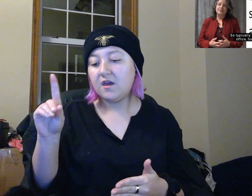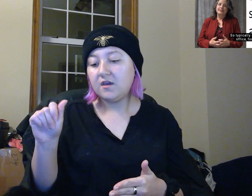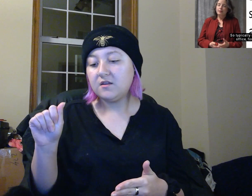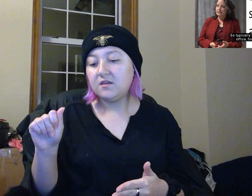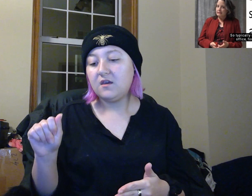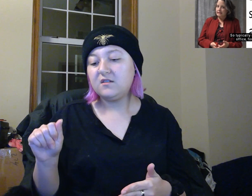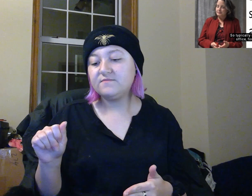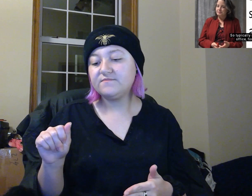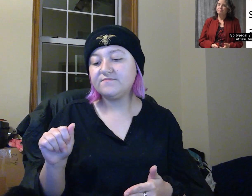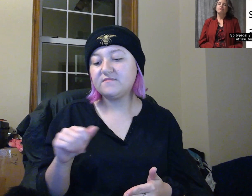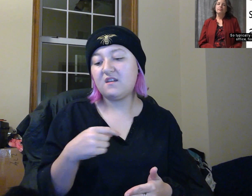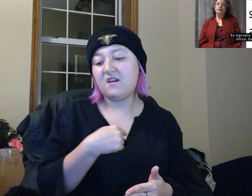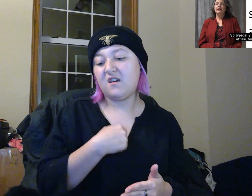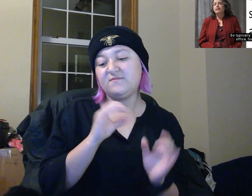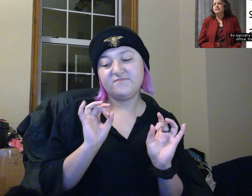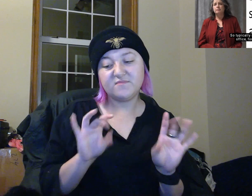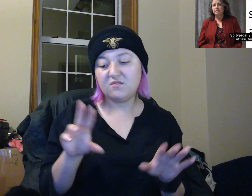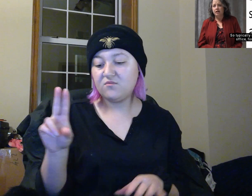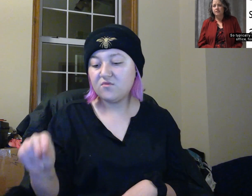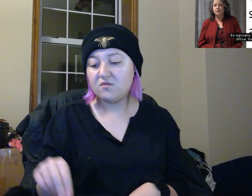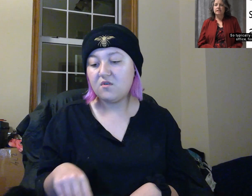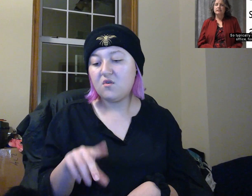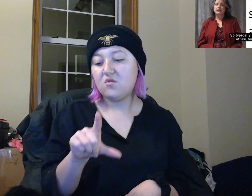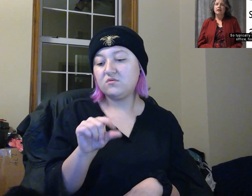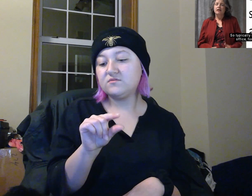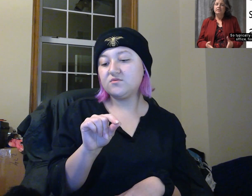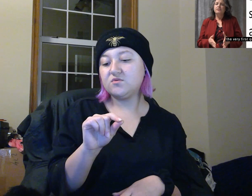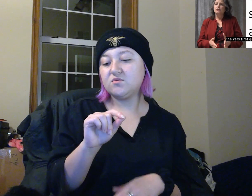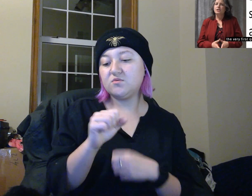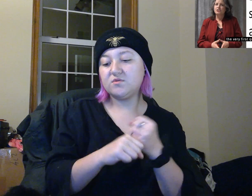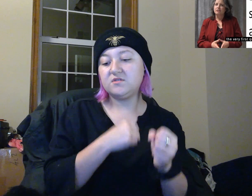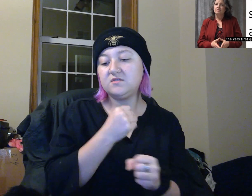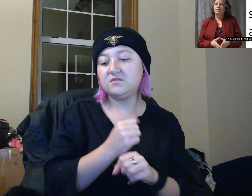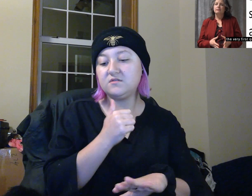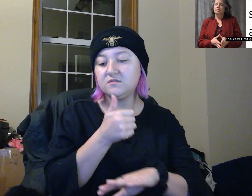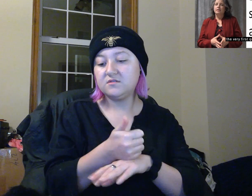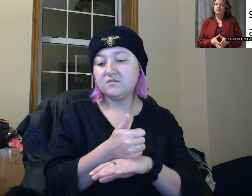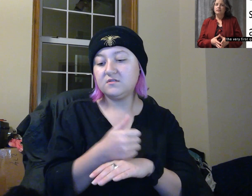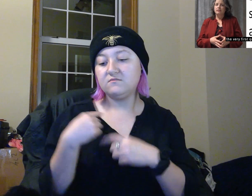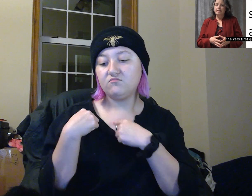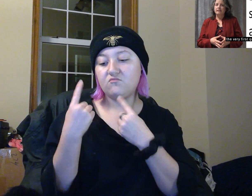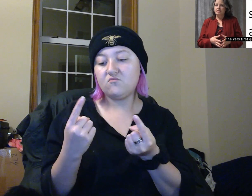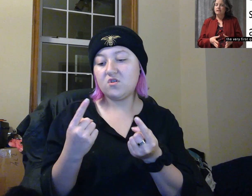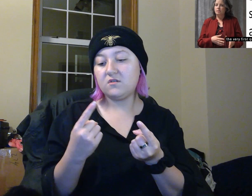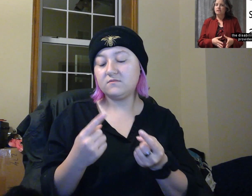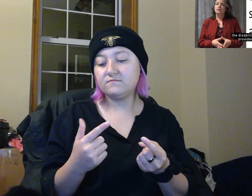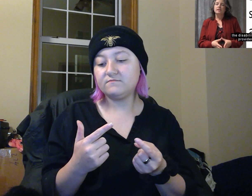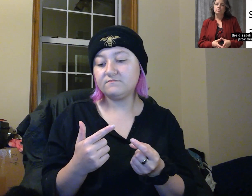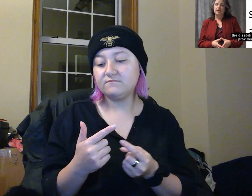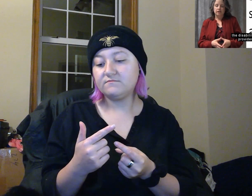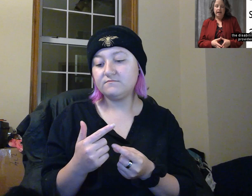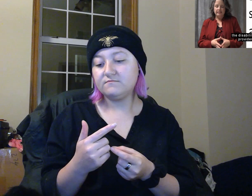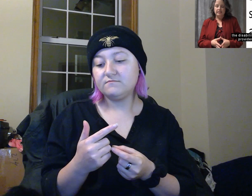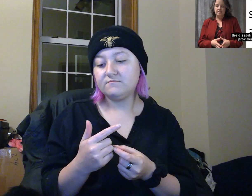So typically, in a disability office, for instance, the very first question that the DS, the disability